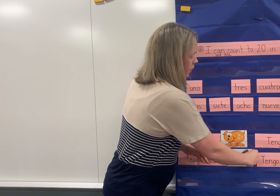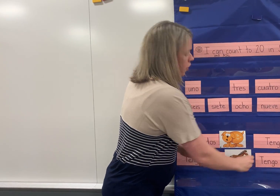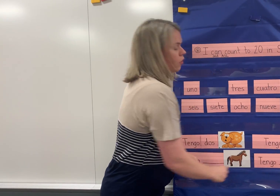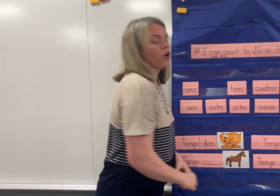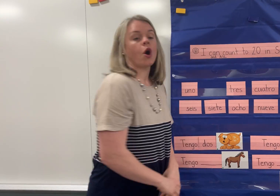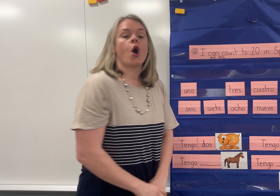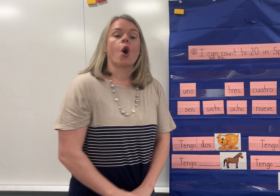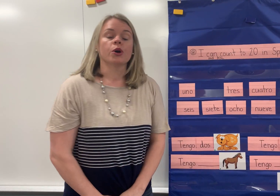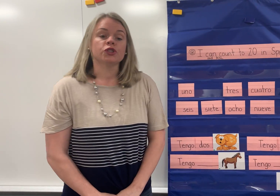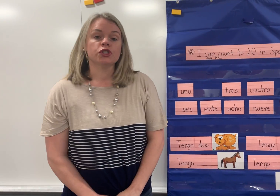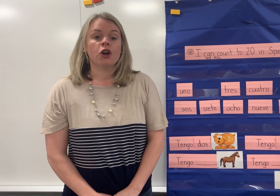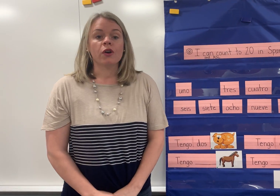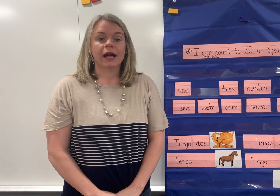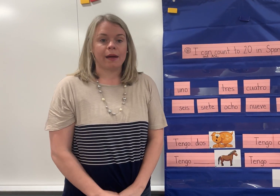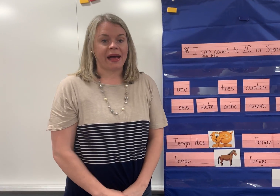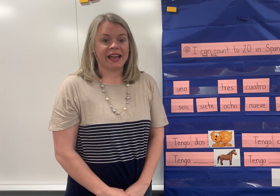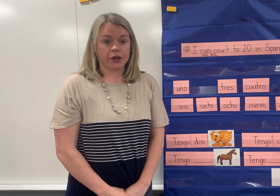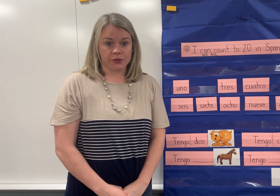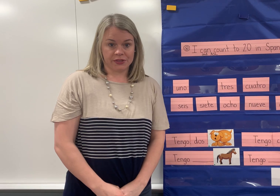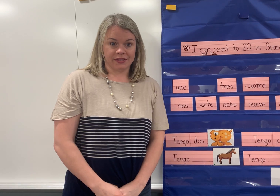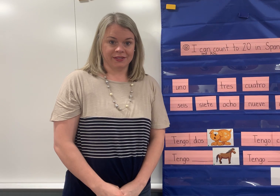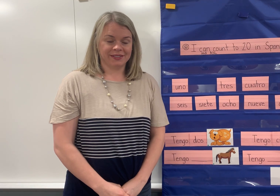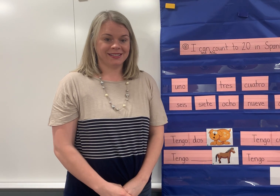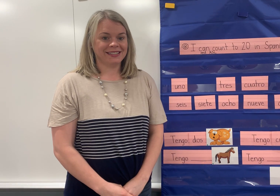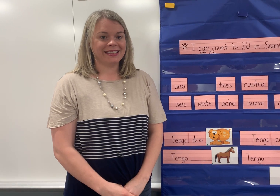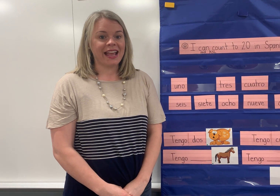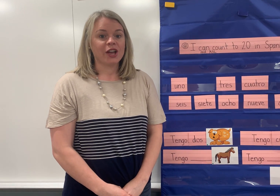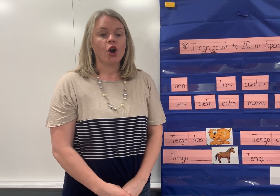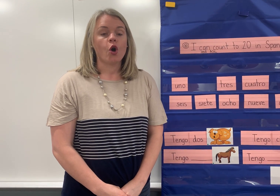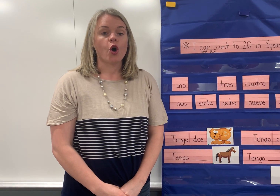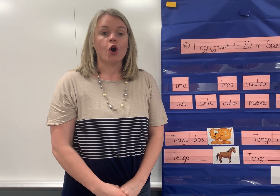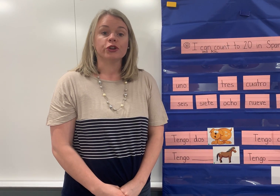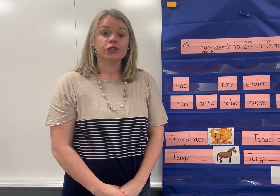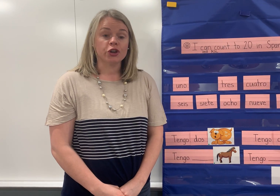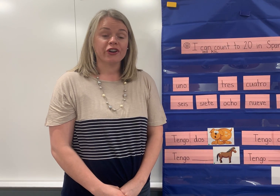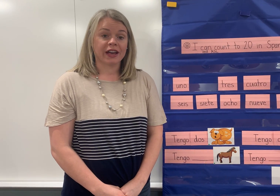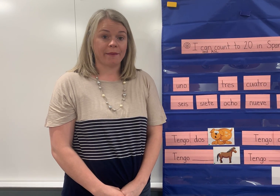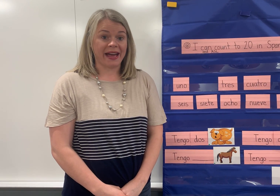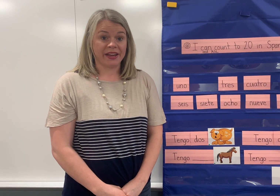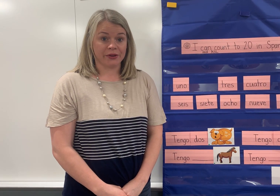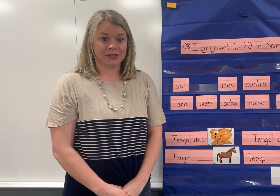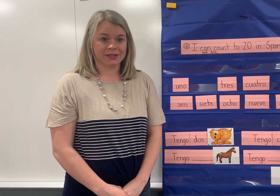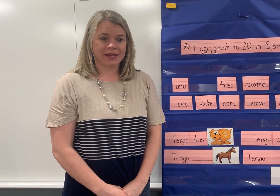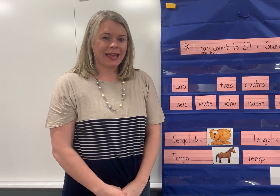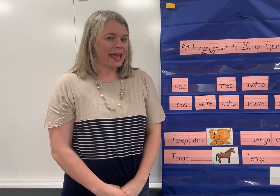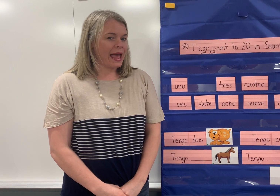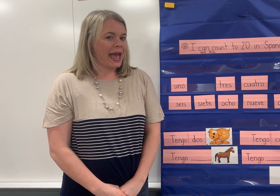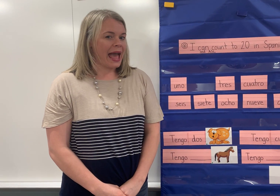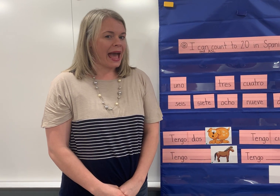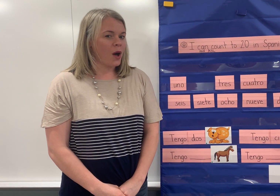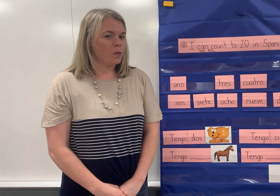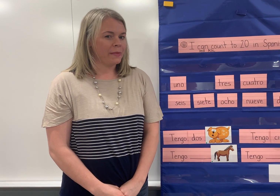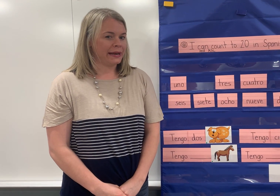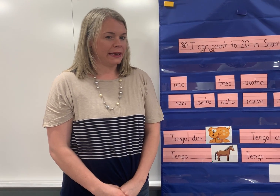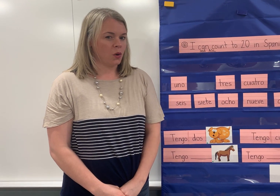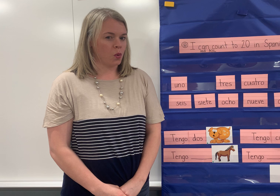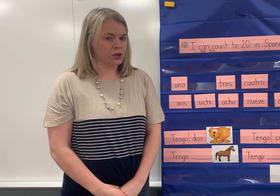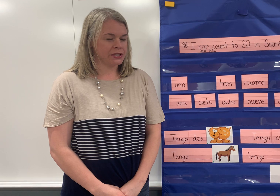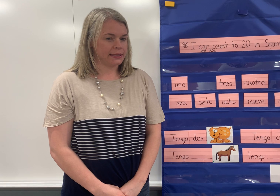Tengo 8 caballos. Tengo 8 caballos. How many